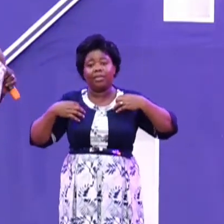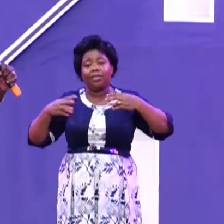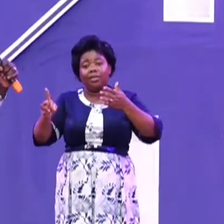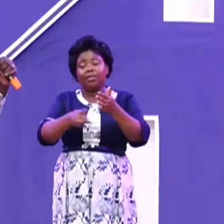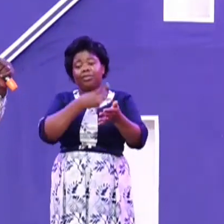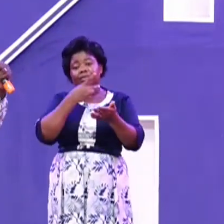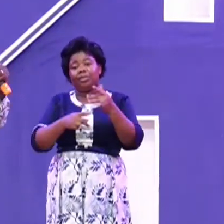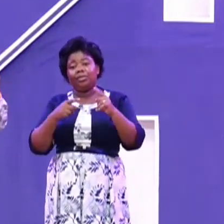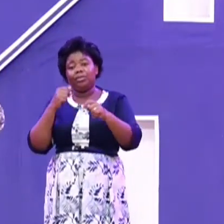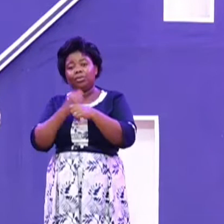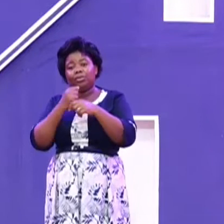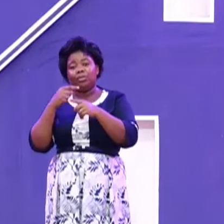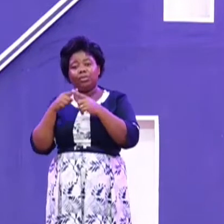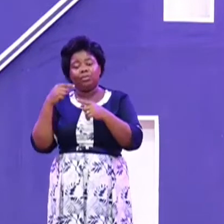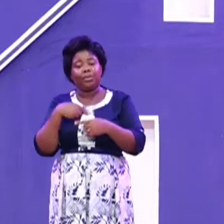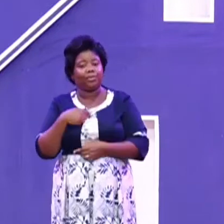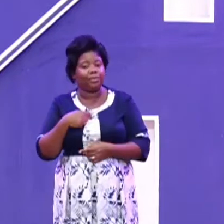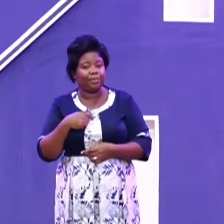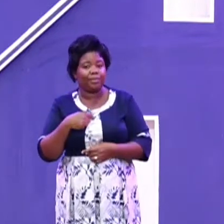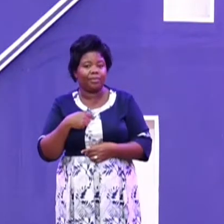watch me. To watch kolera nze.